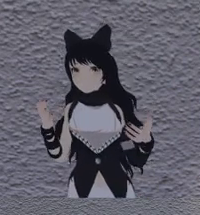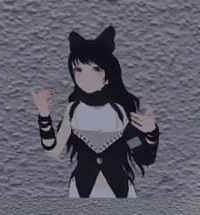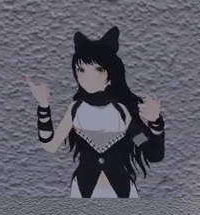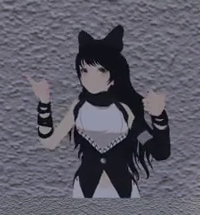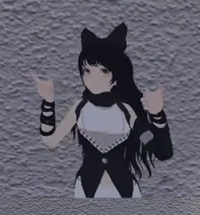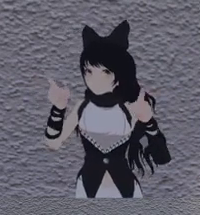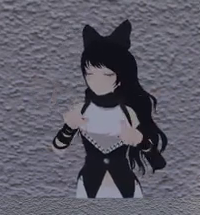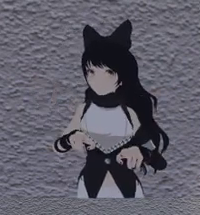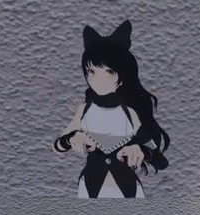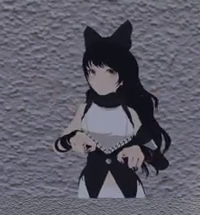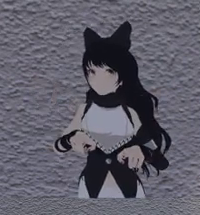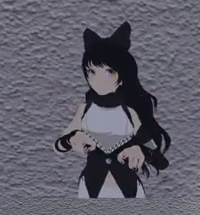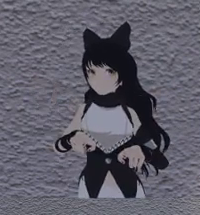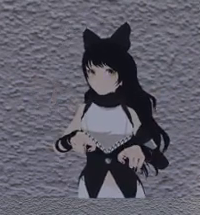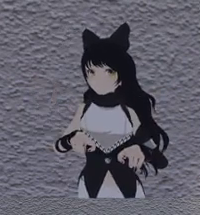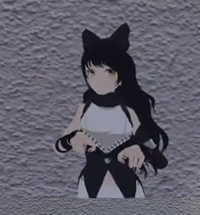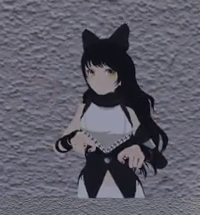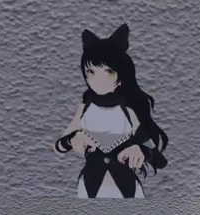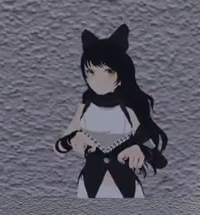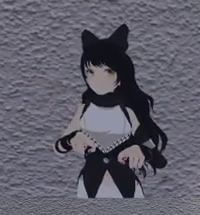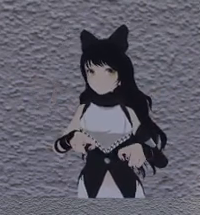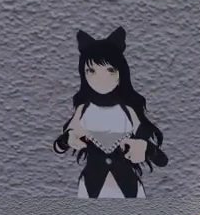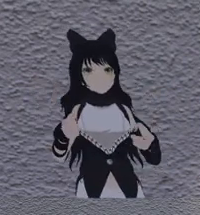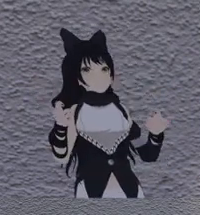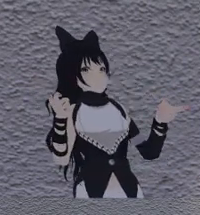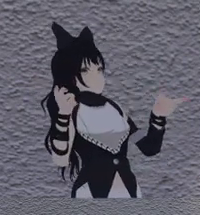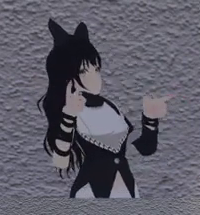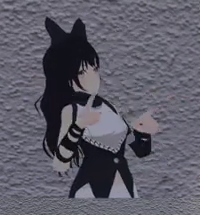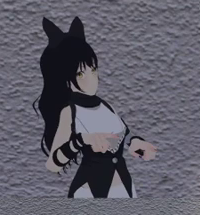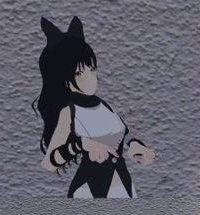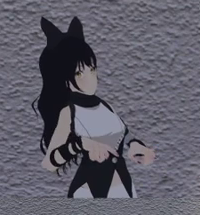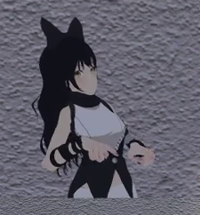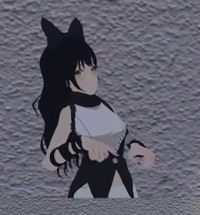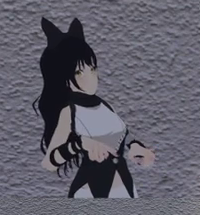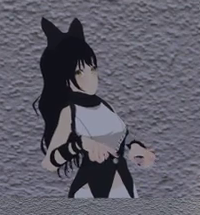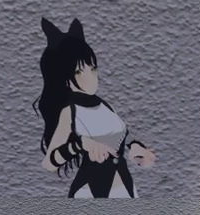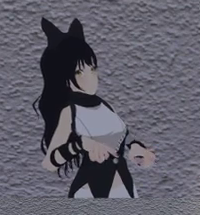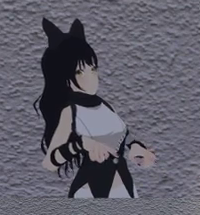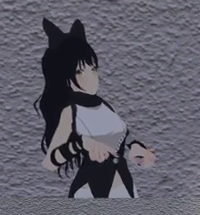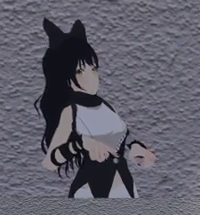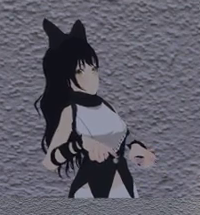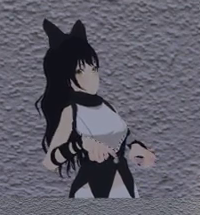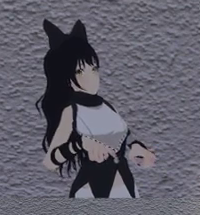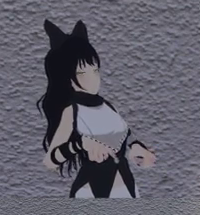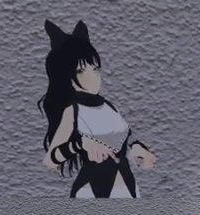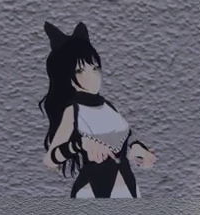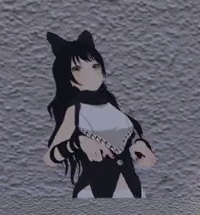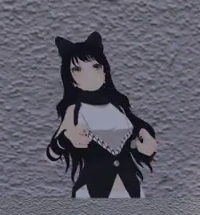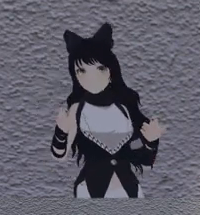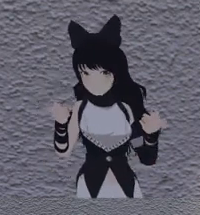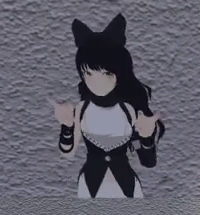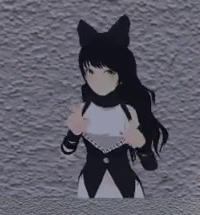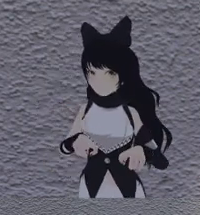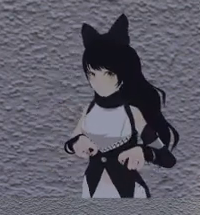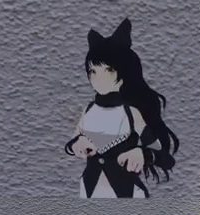It's a C hand from the cheek to open hand. Now this sign, happen. Happen.